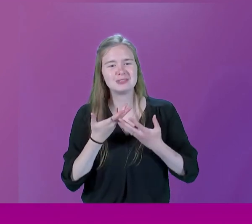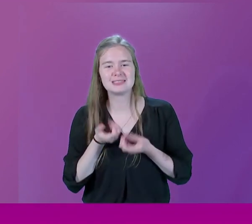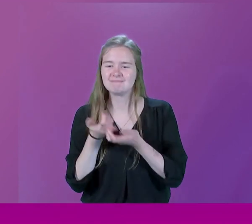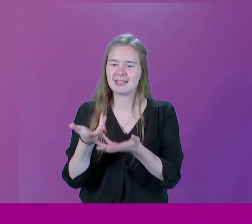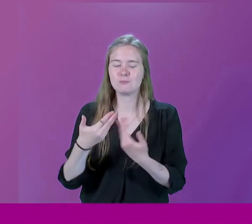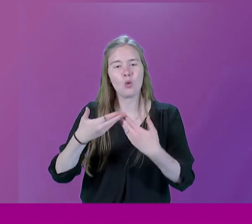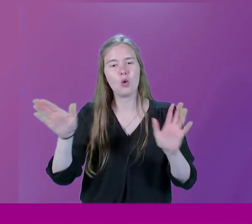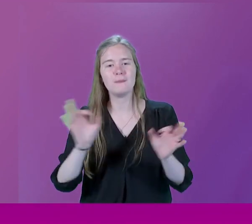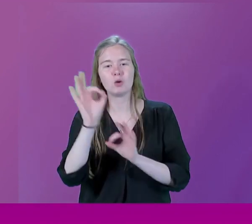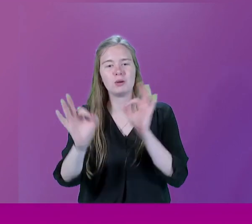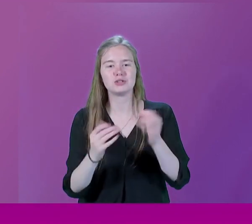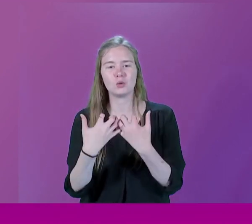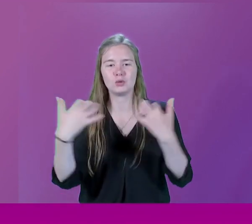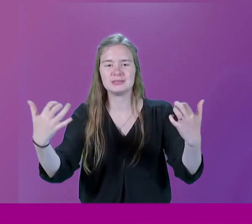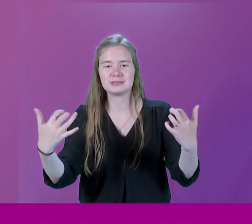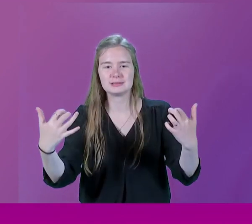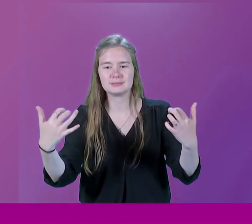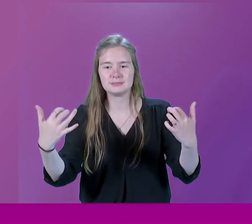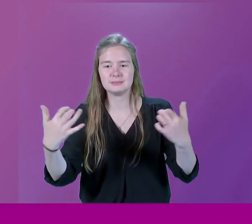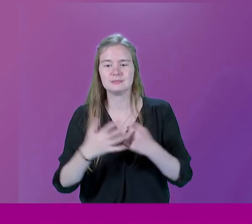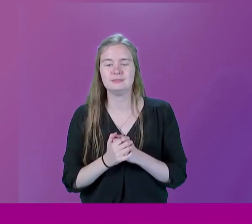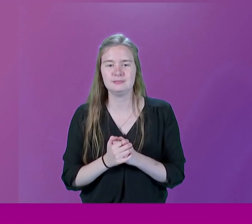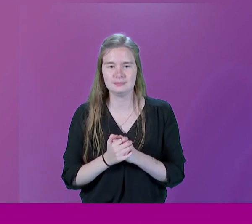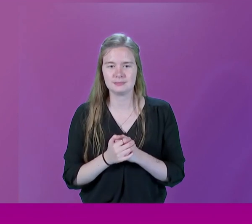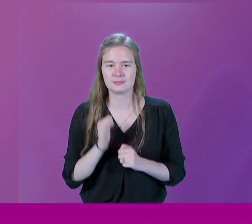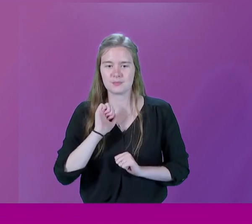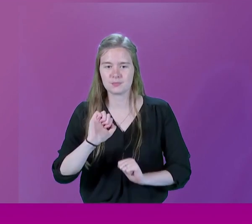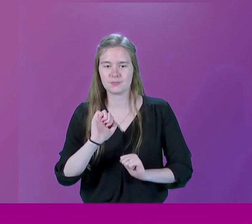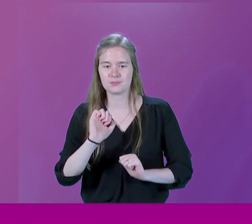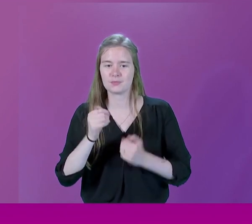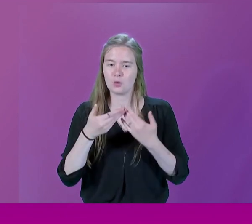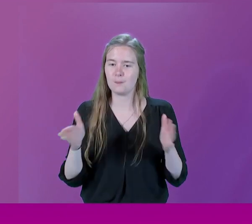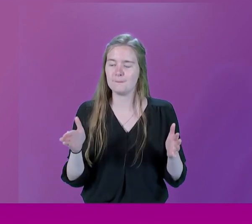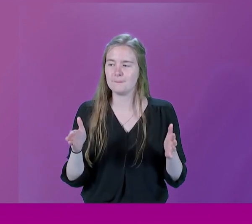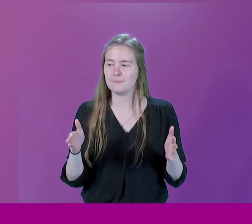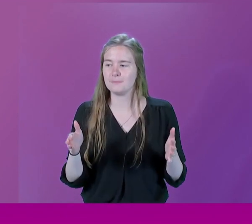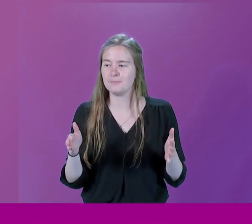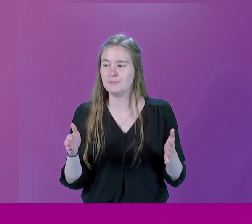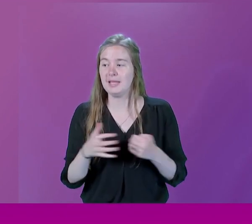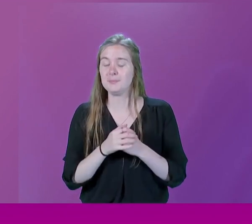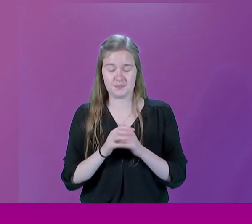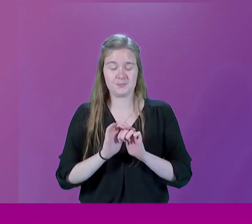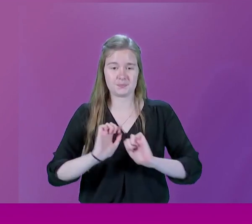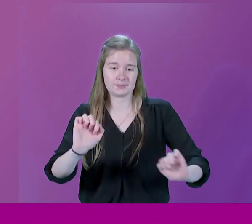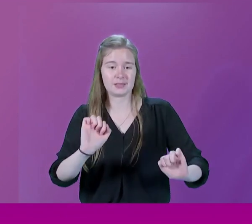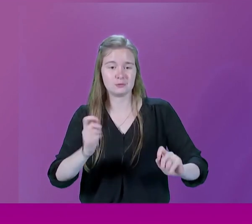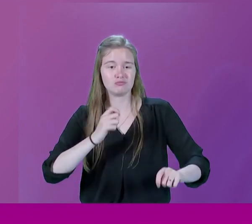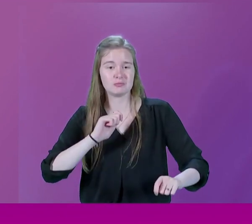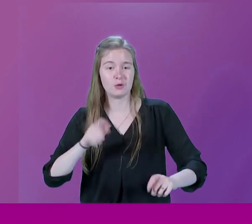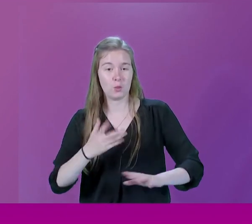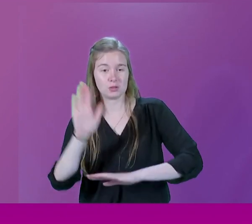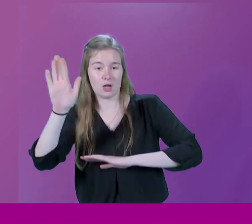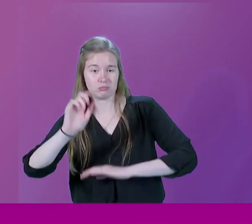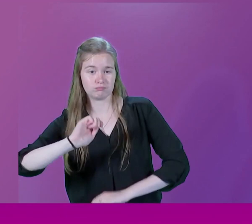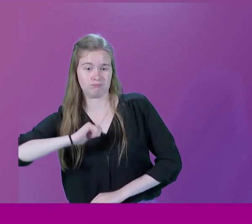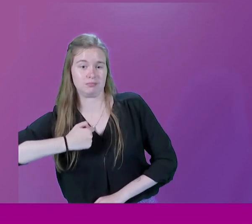up questions to the audience. If you could raise your hand, that will allow broadcasting to turn on your microphone.